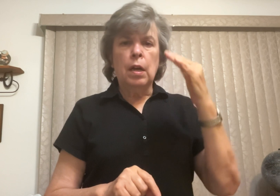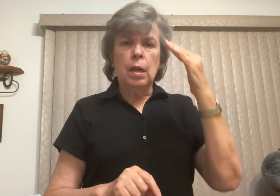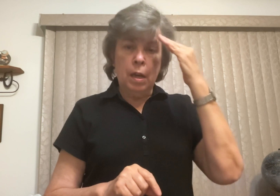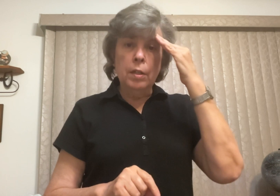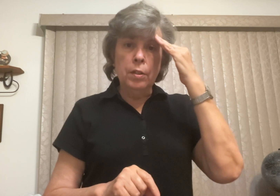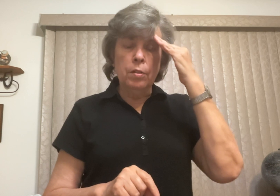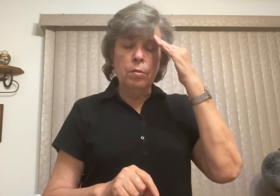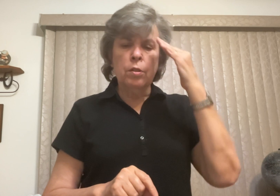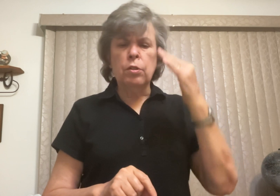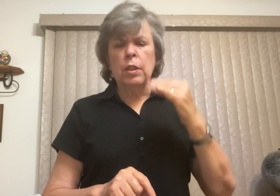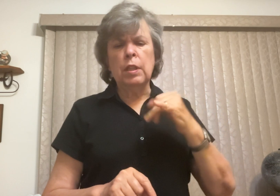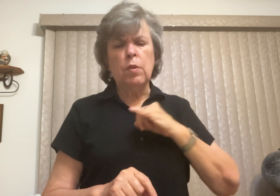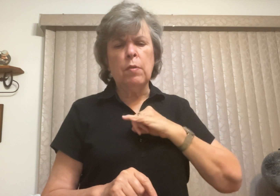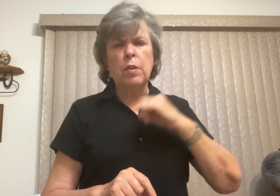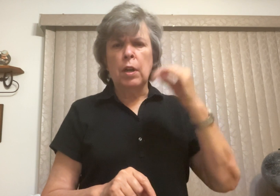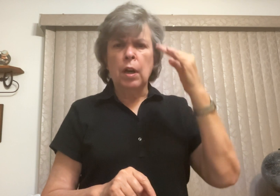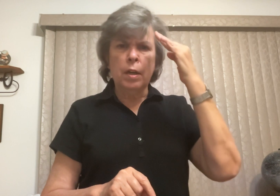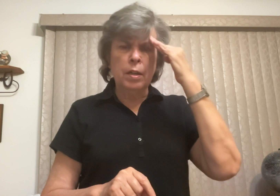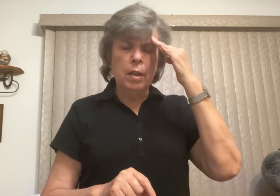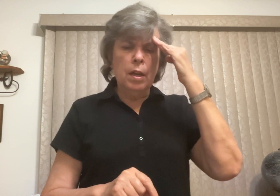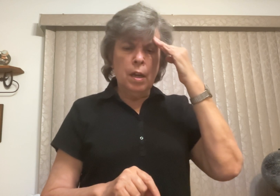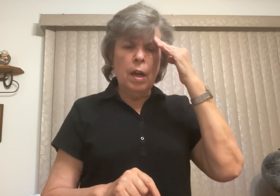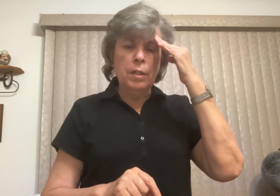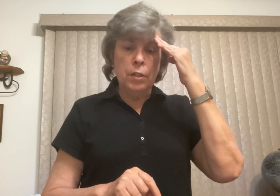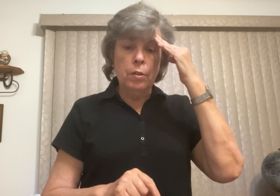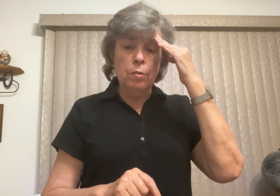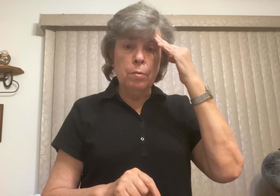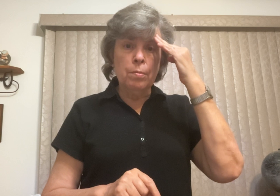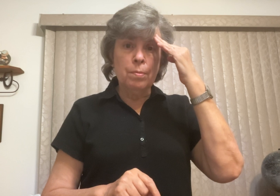I know, and you can leave off the I know